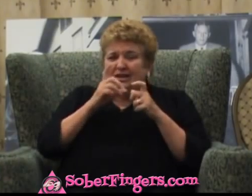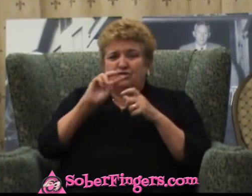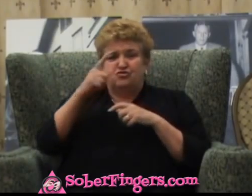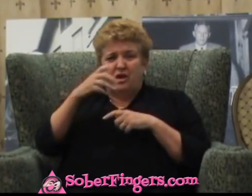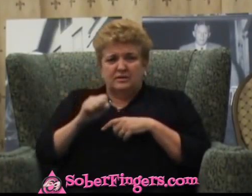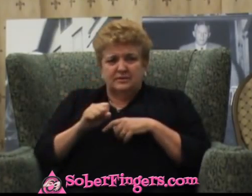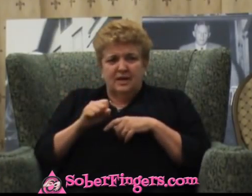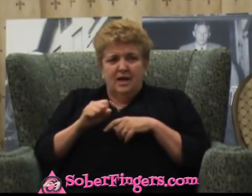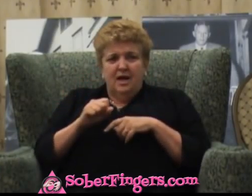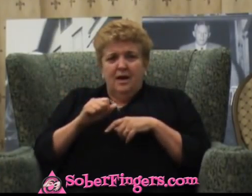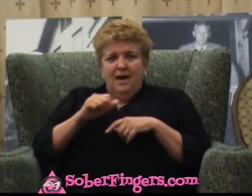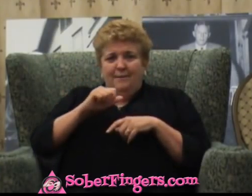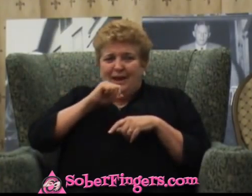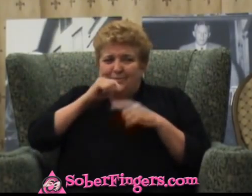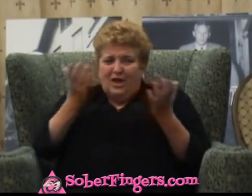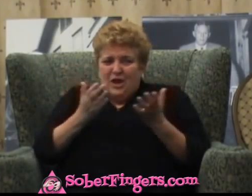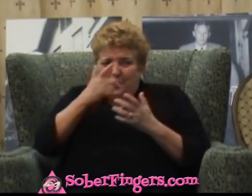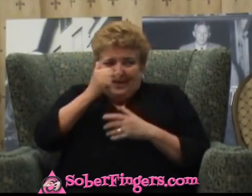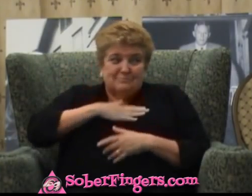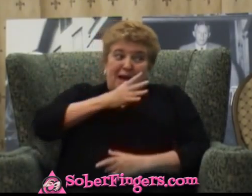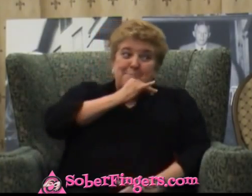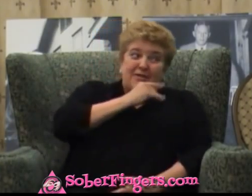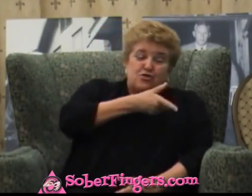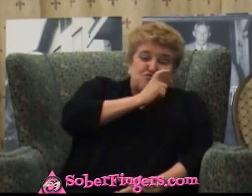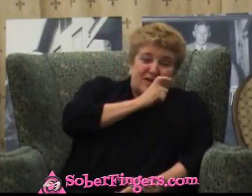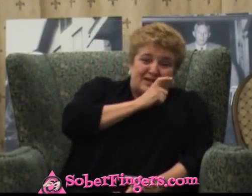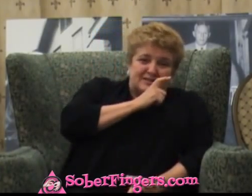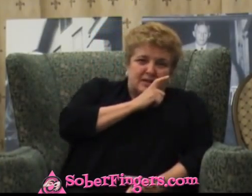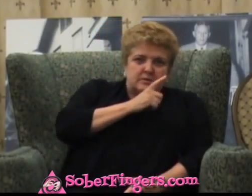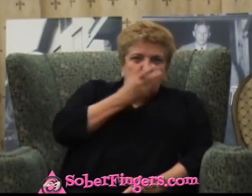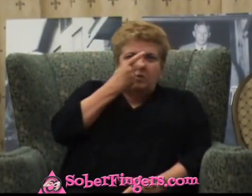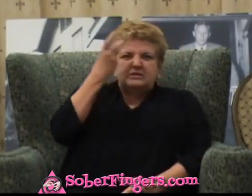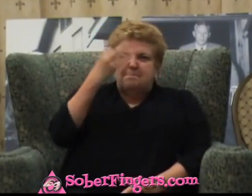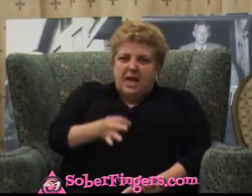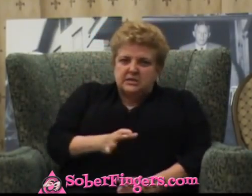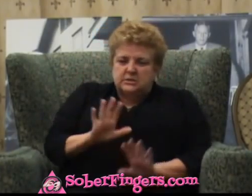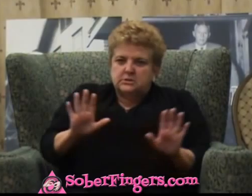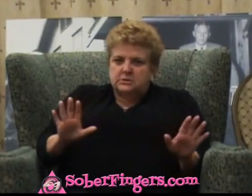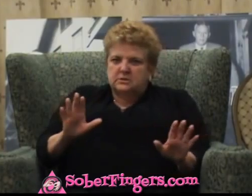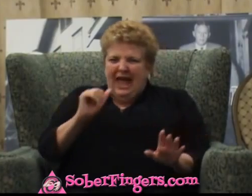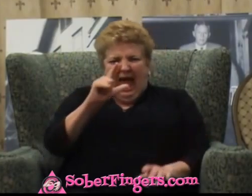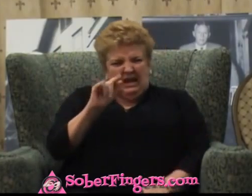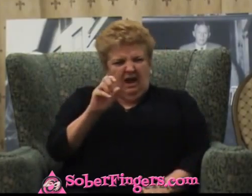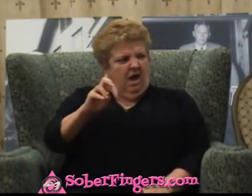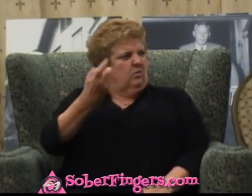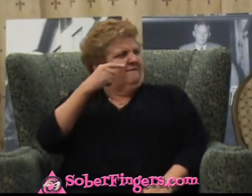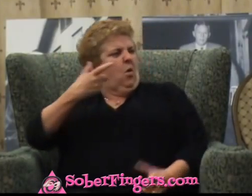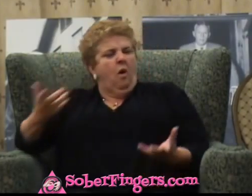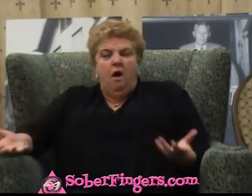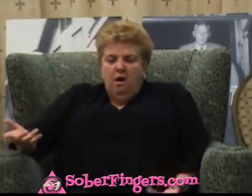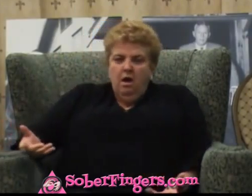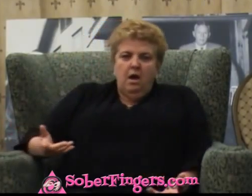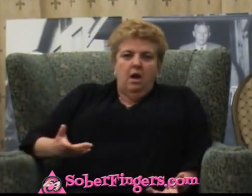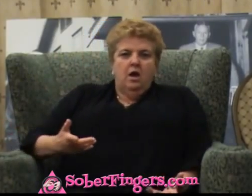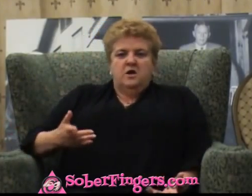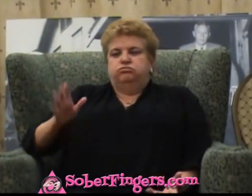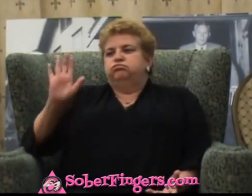drinks. So I was pissed. So I was angry, and I stayed angry, and I knew I would drink again. Never in that first